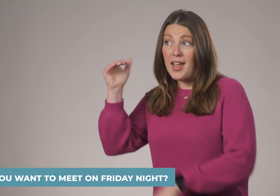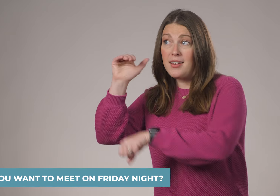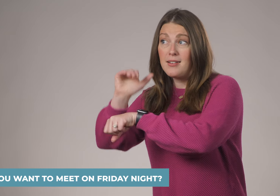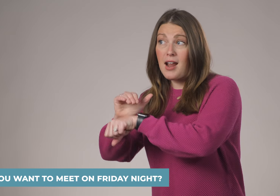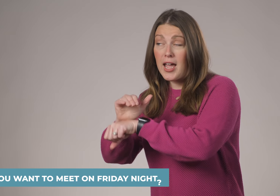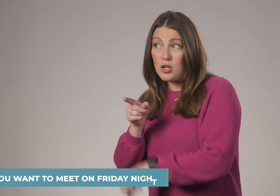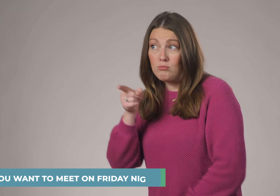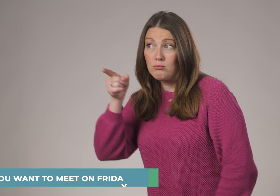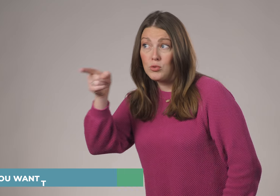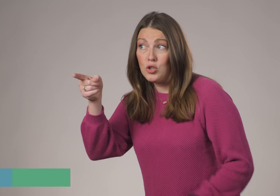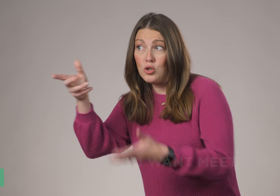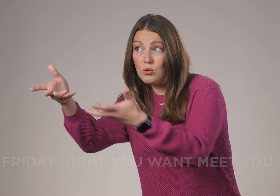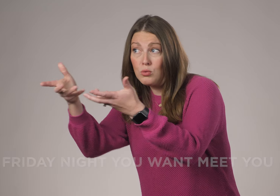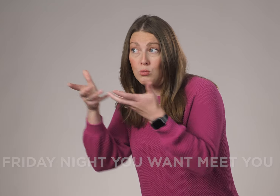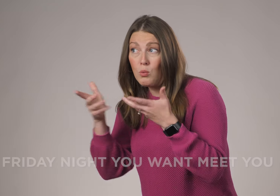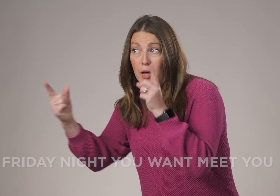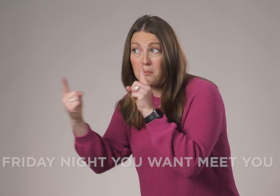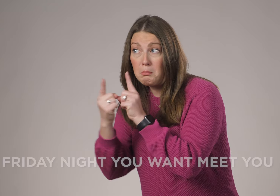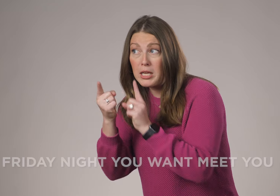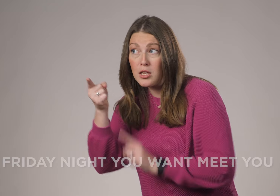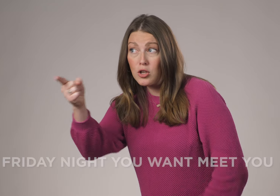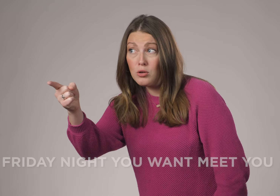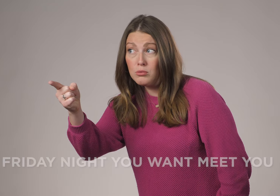Friday night, you want meet you?